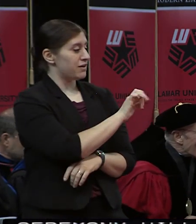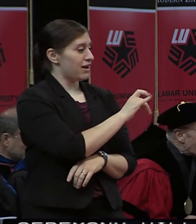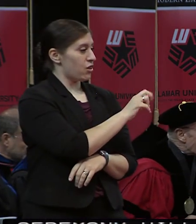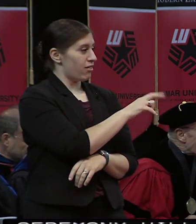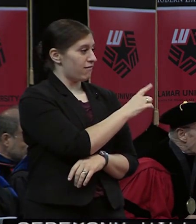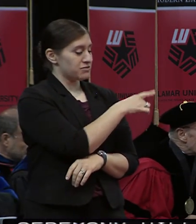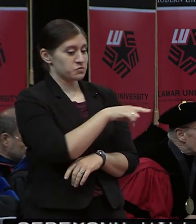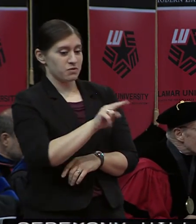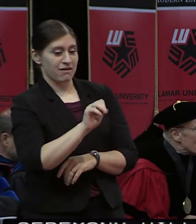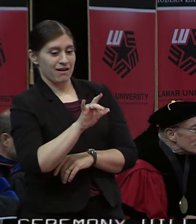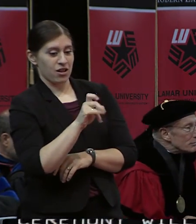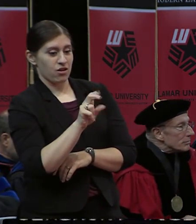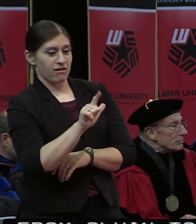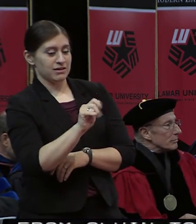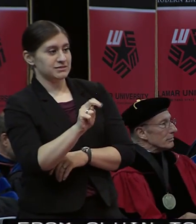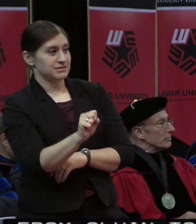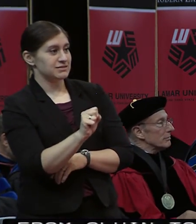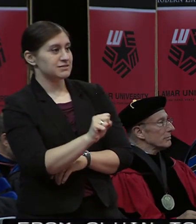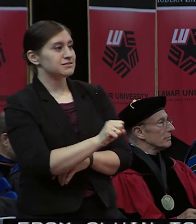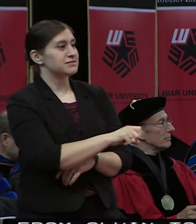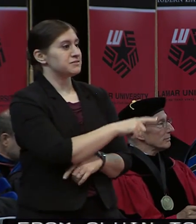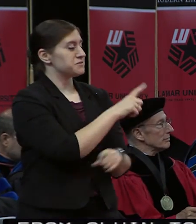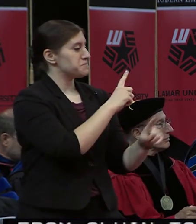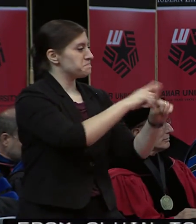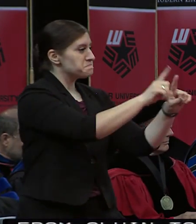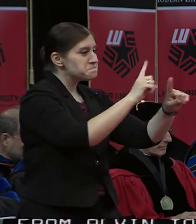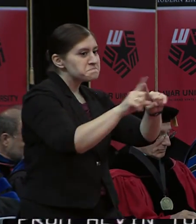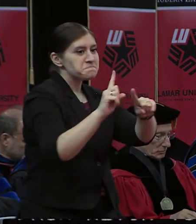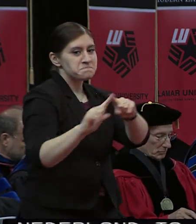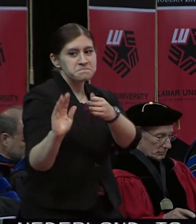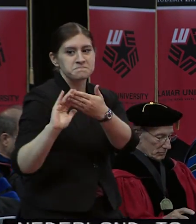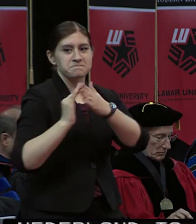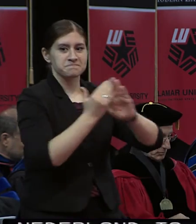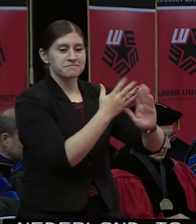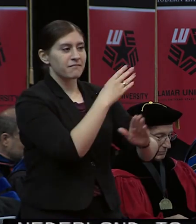the Netherlands, and from Village Mills to Vietnam.